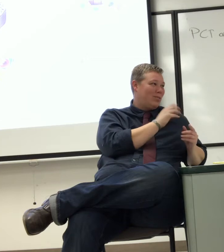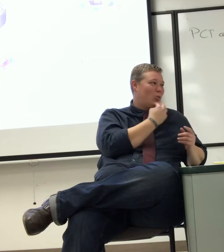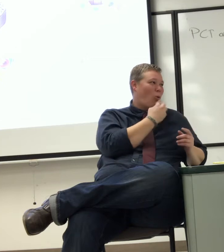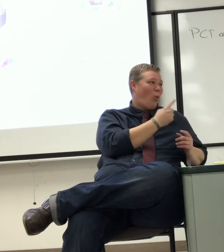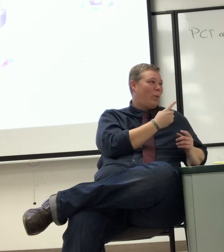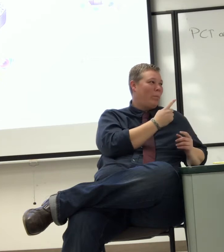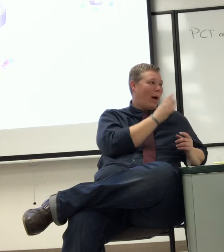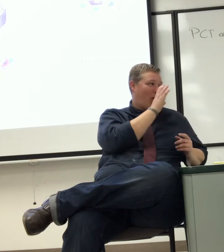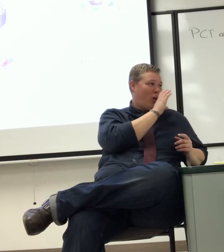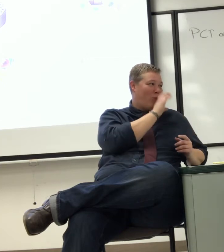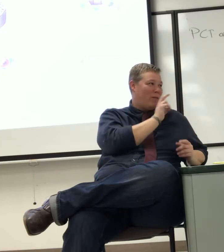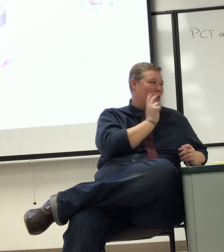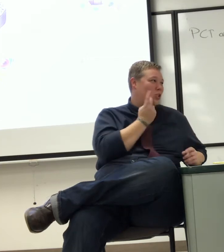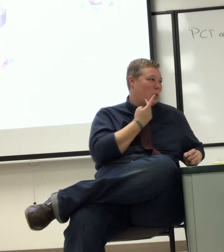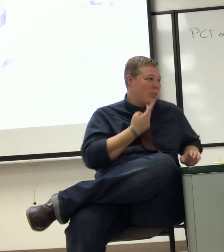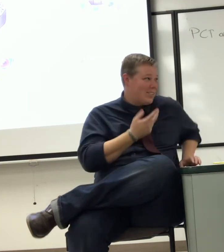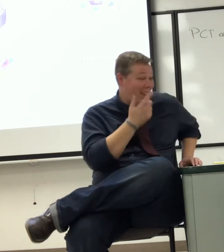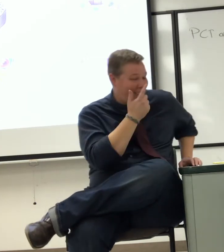they're the most active